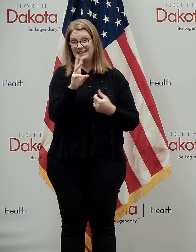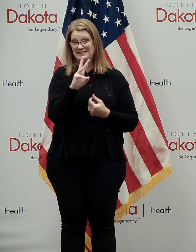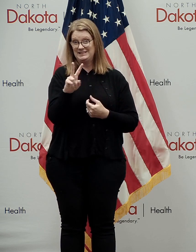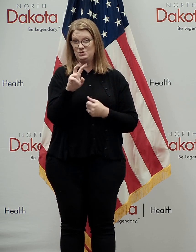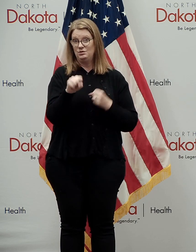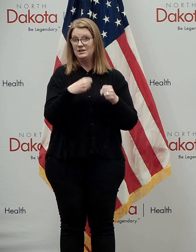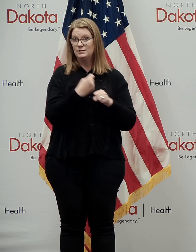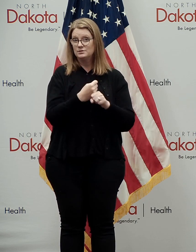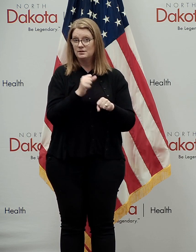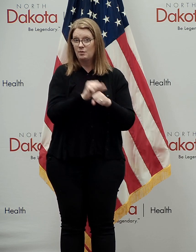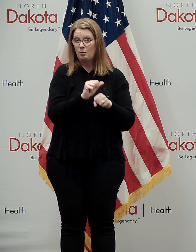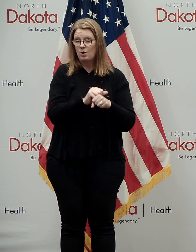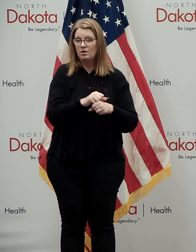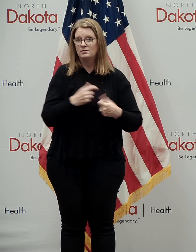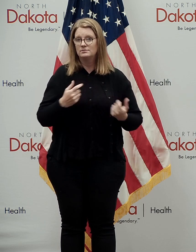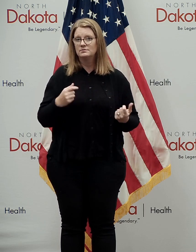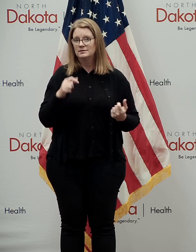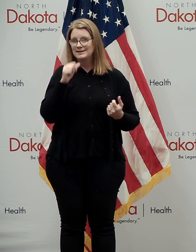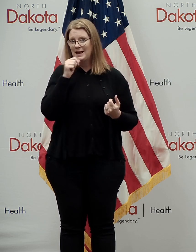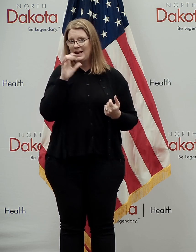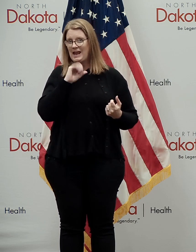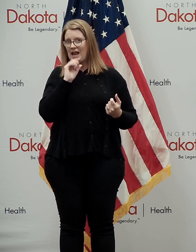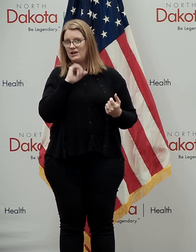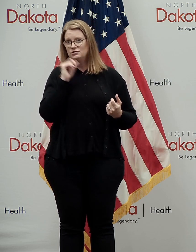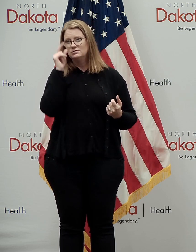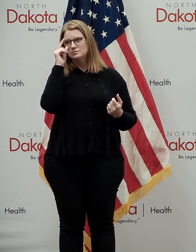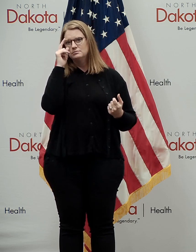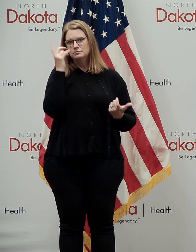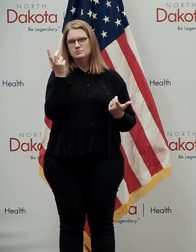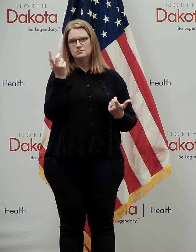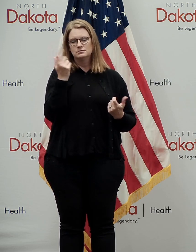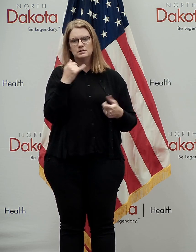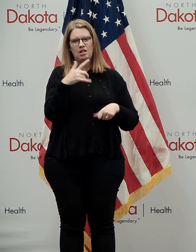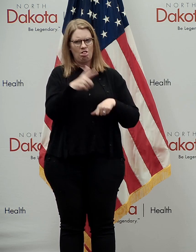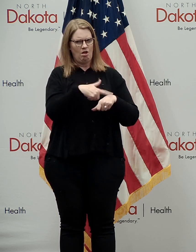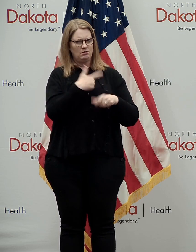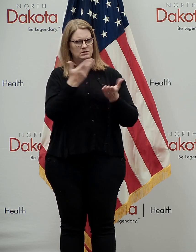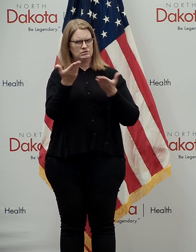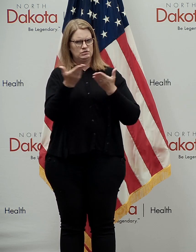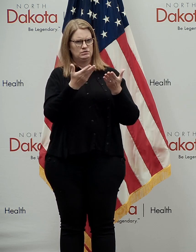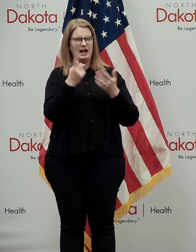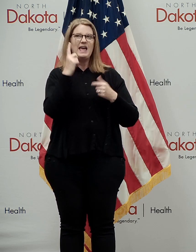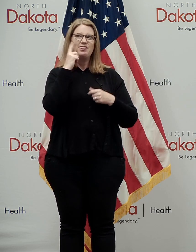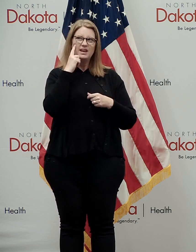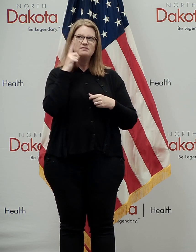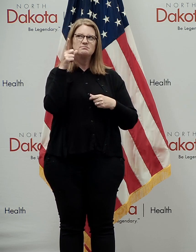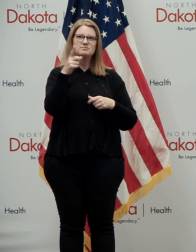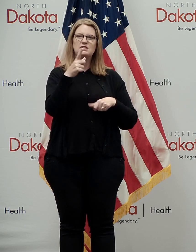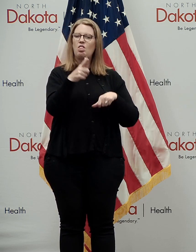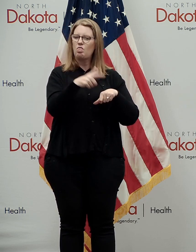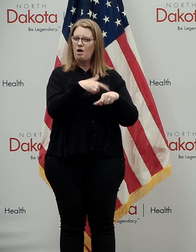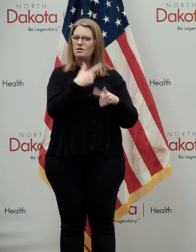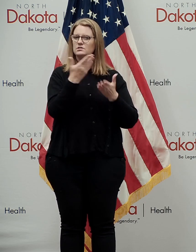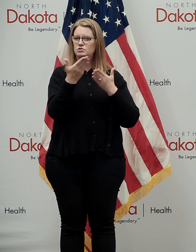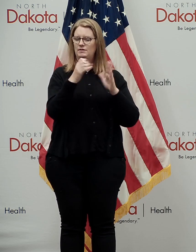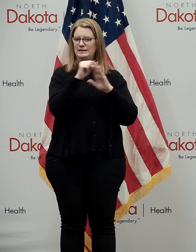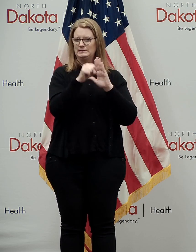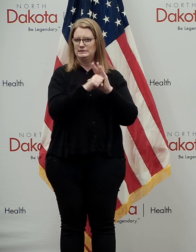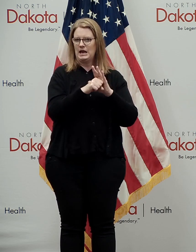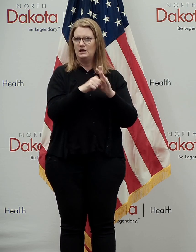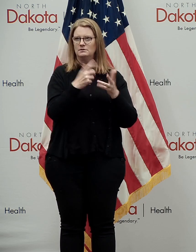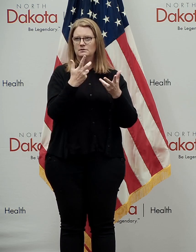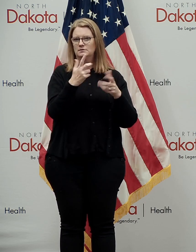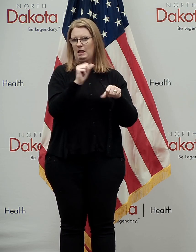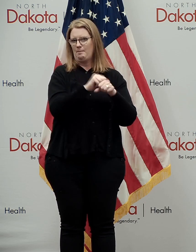not 62 years of age. It's been I think probably one of the longest serving. I think he is the longest serving state employee by some